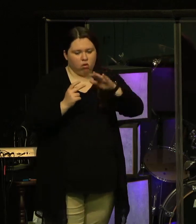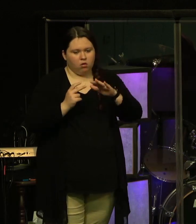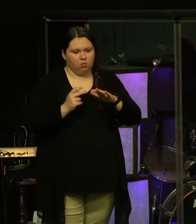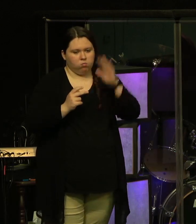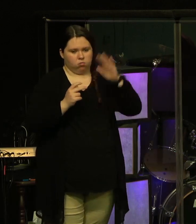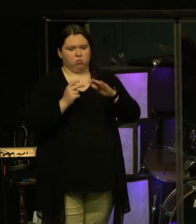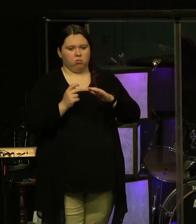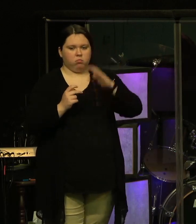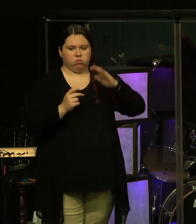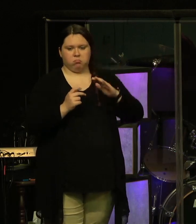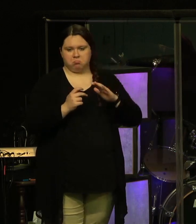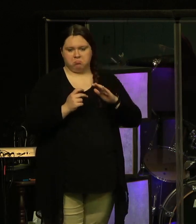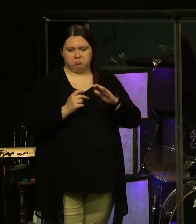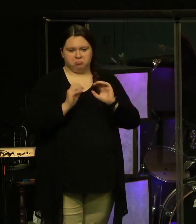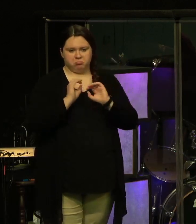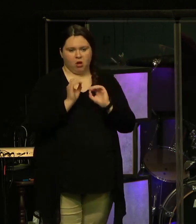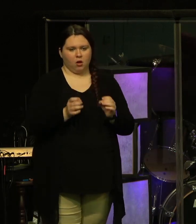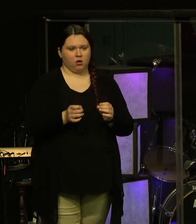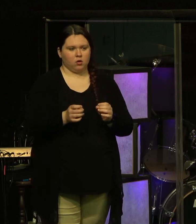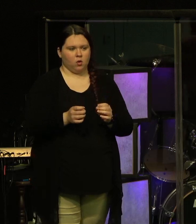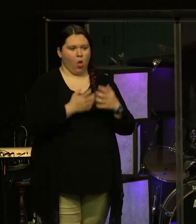explosions, do you? All you hear is